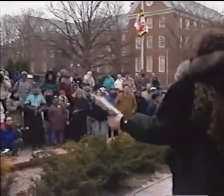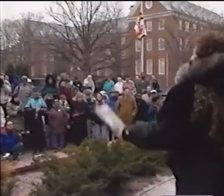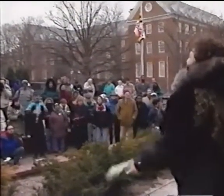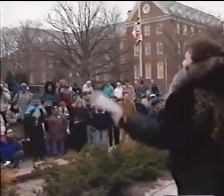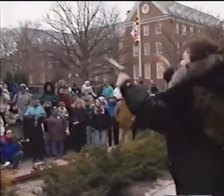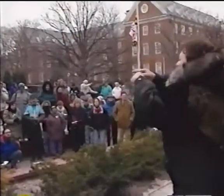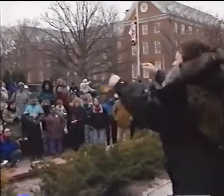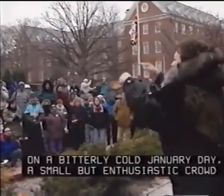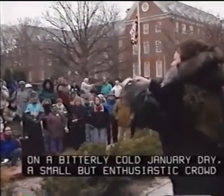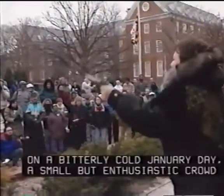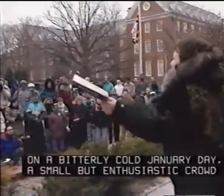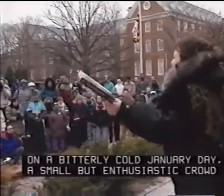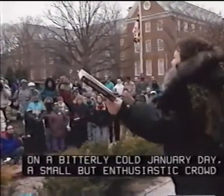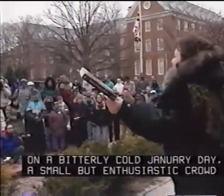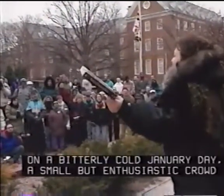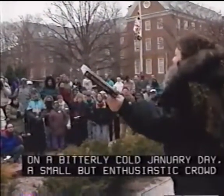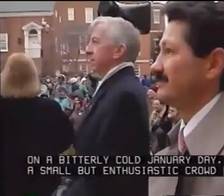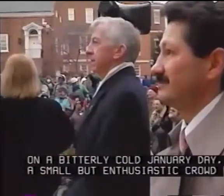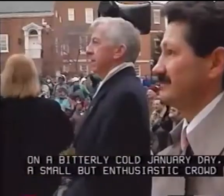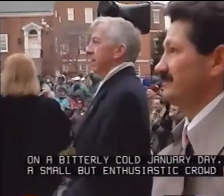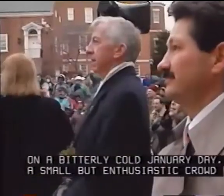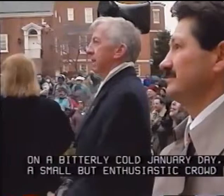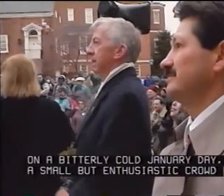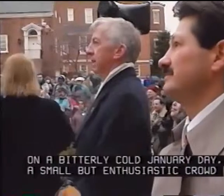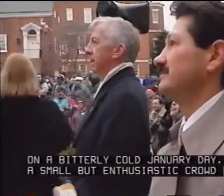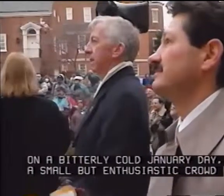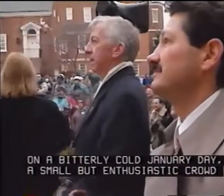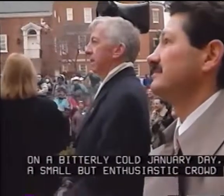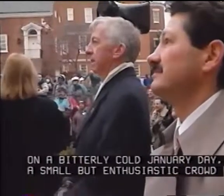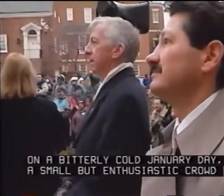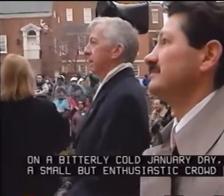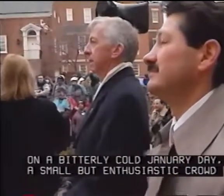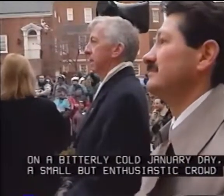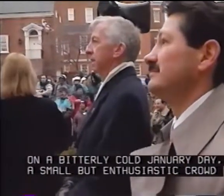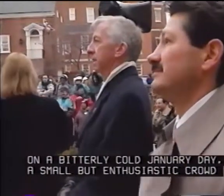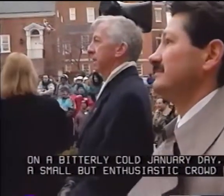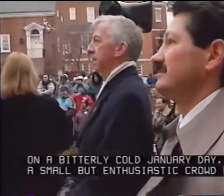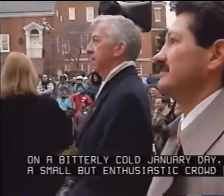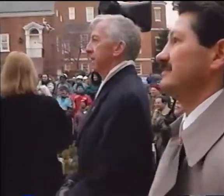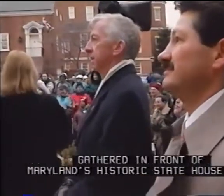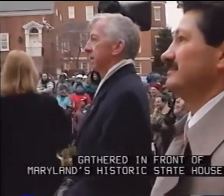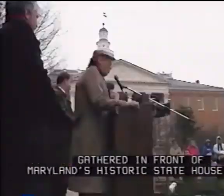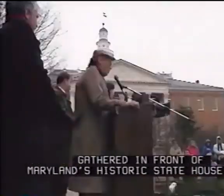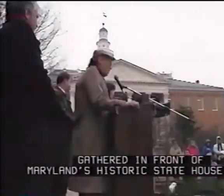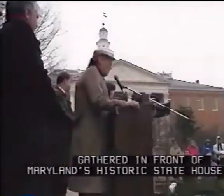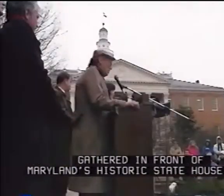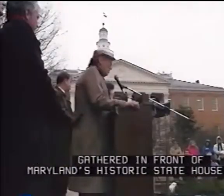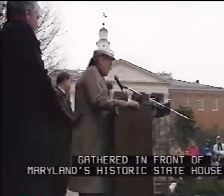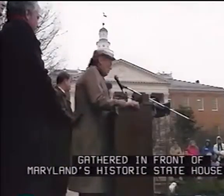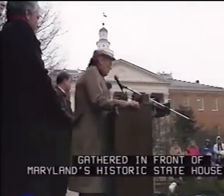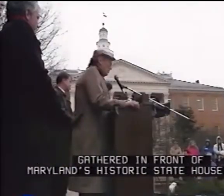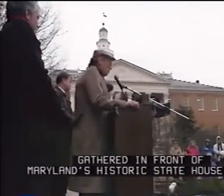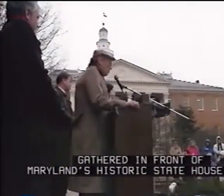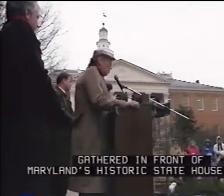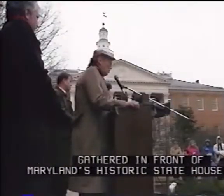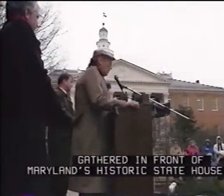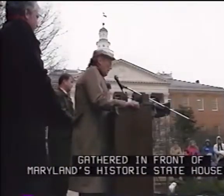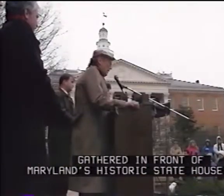On a bitterly cold January day, a small but enthusiastic crowd gathered in front of Maryland's historic Statehouse